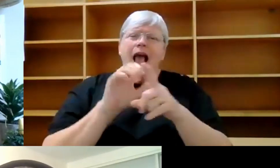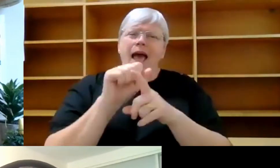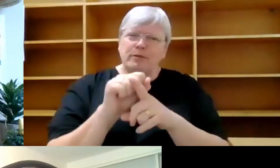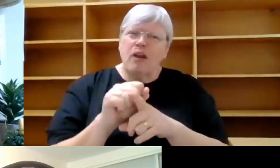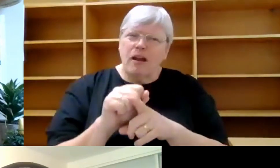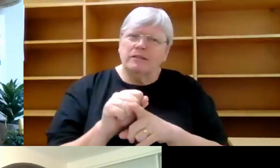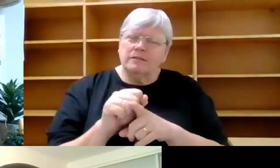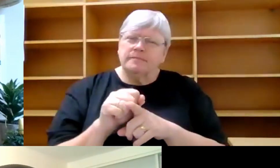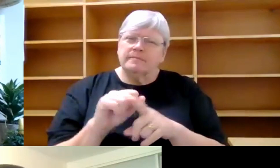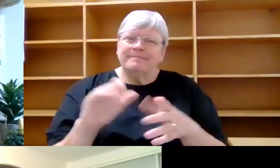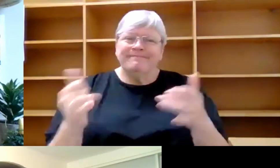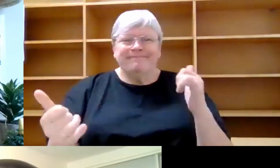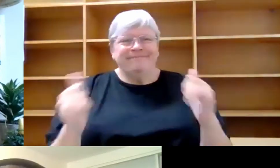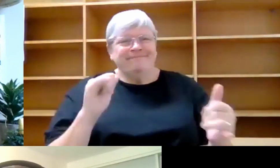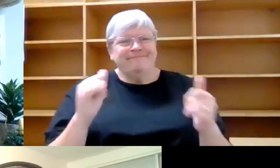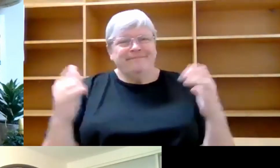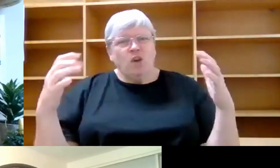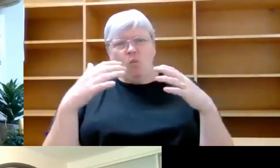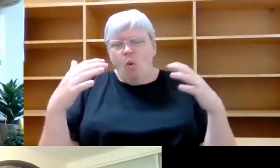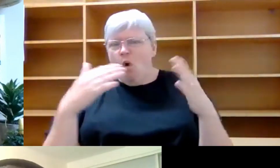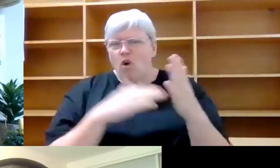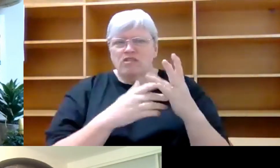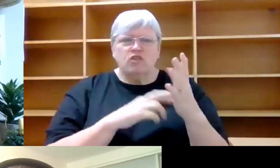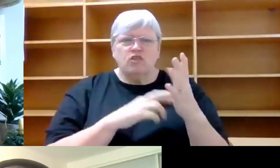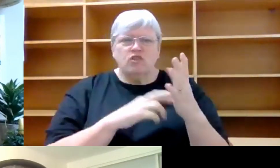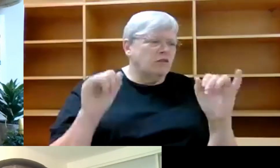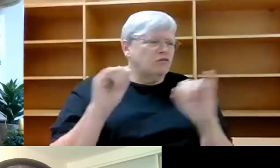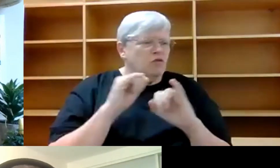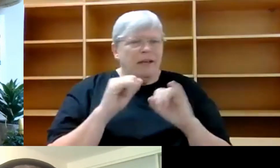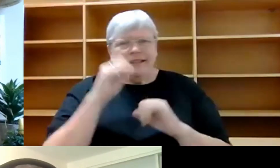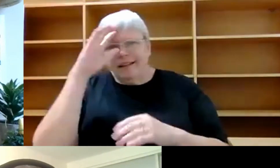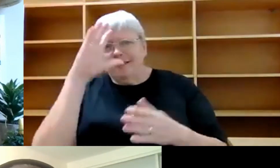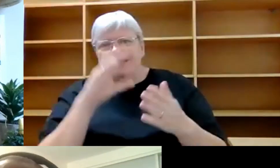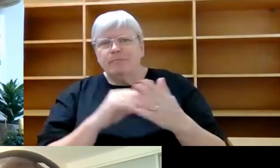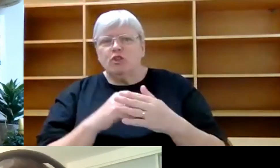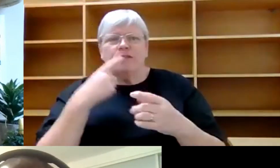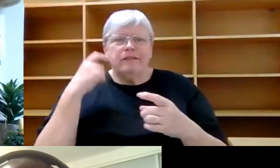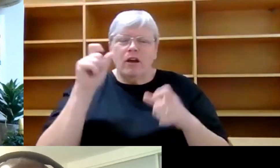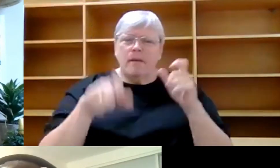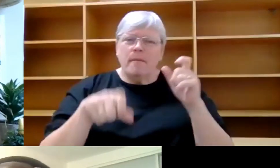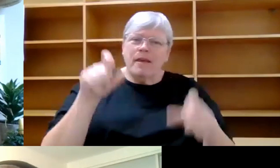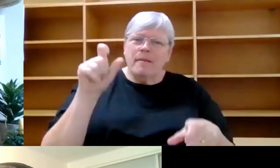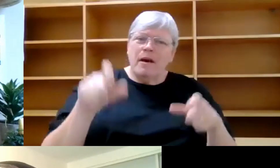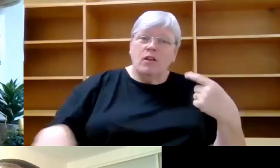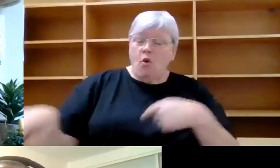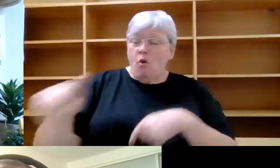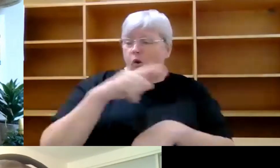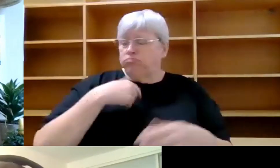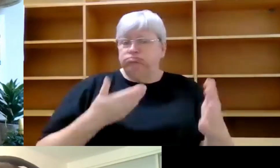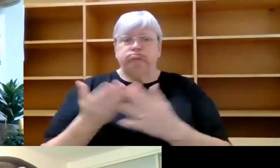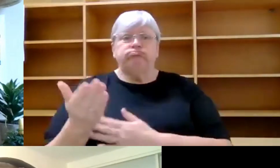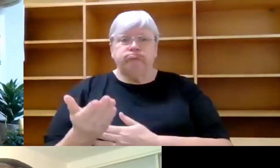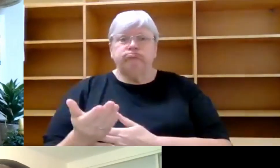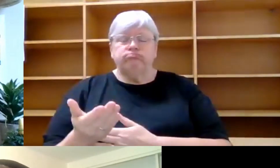because sometimes in war zones and all the traumatic experiences of young people that the world goes through, not just young people, we